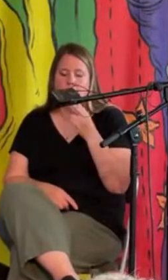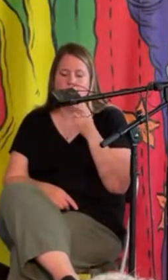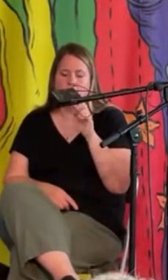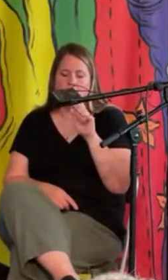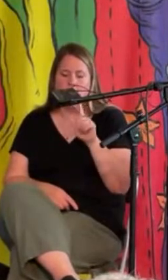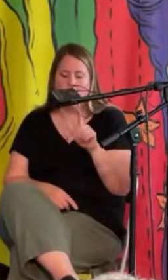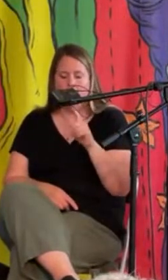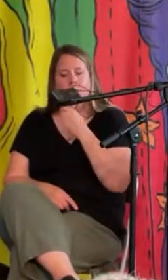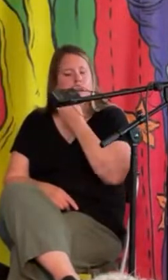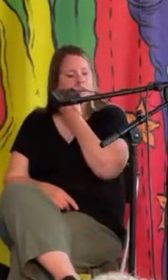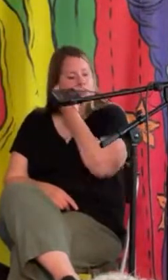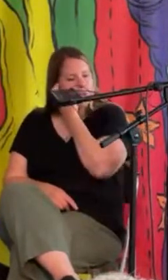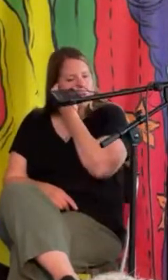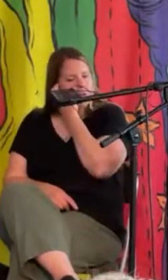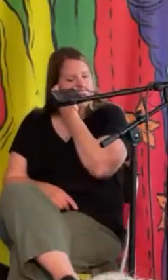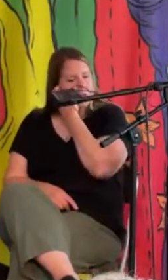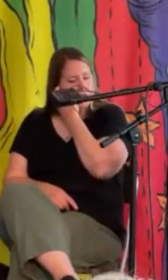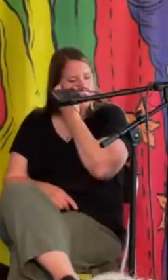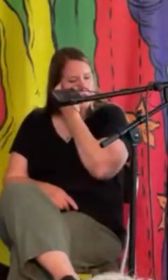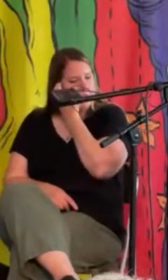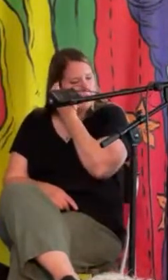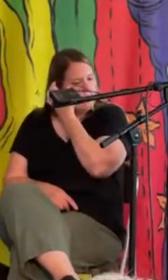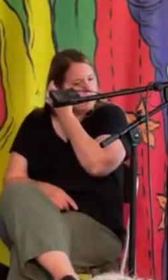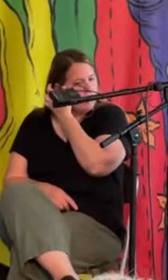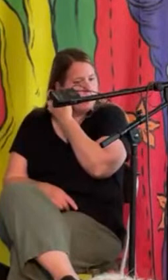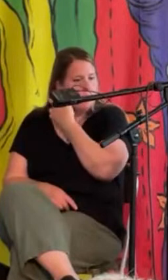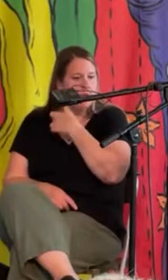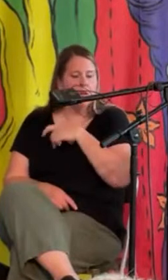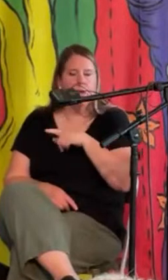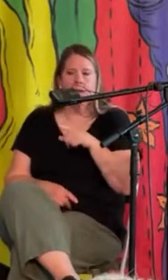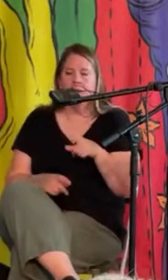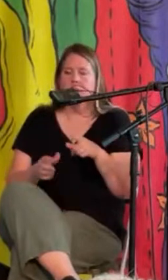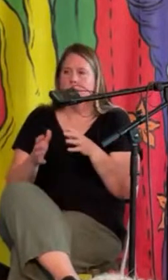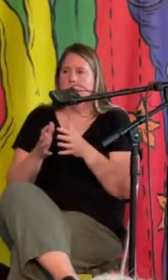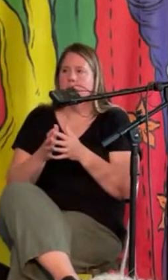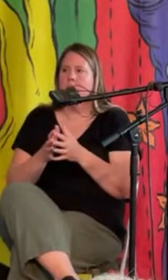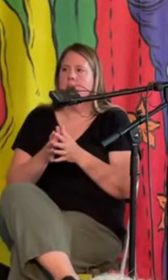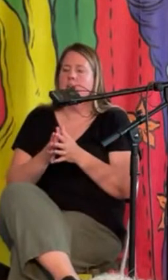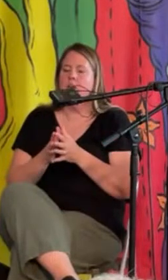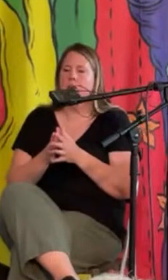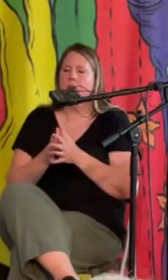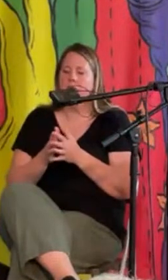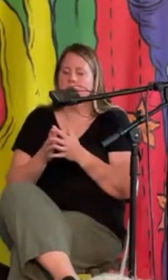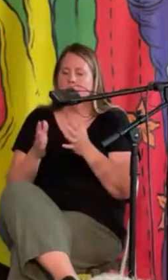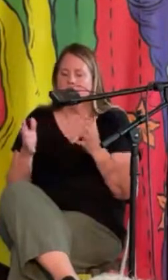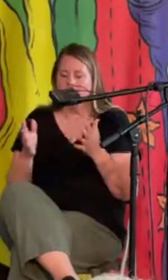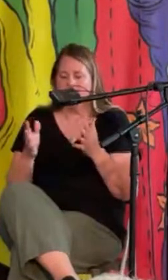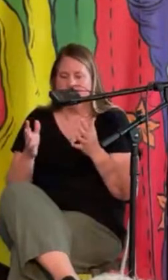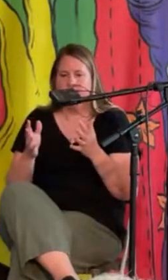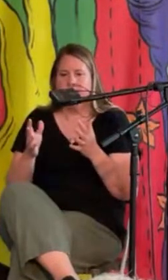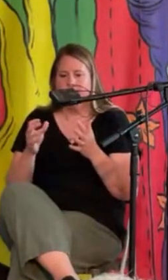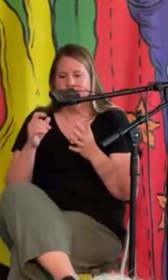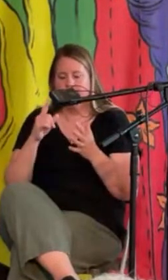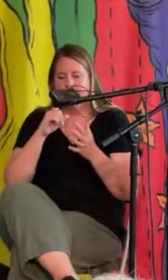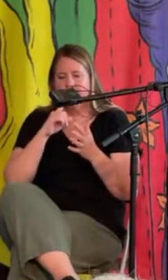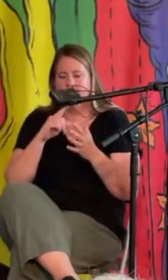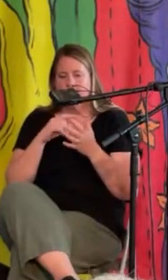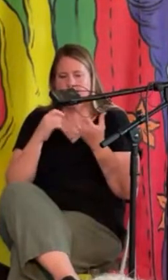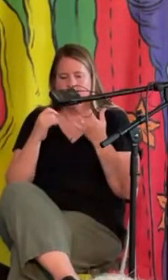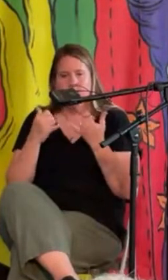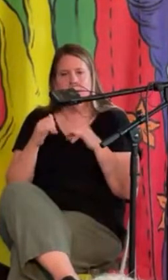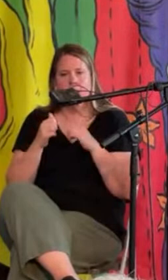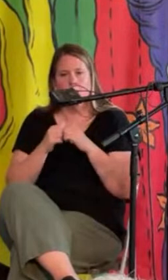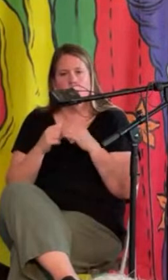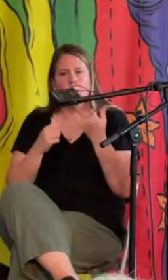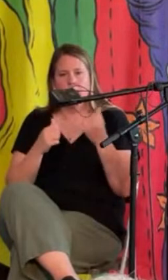Chagall plays whole lot with bright green, curious red, and pale yellow, and also